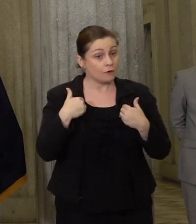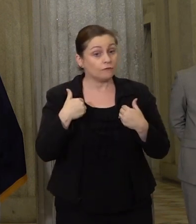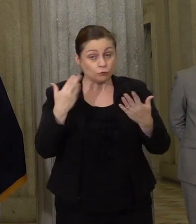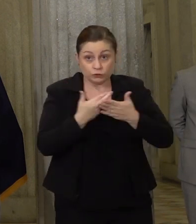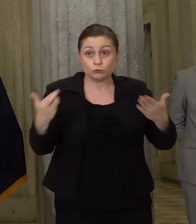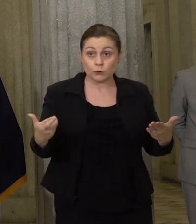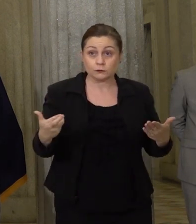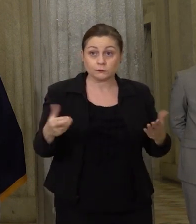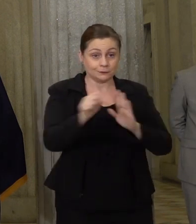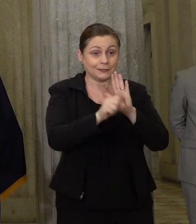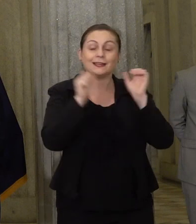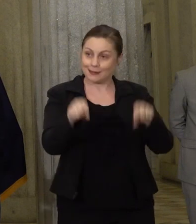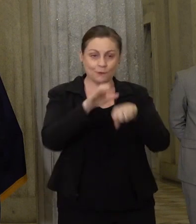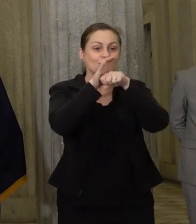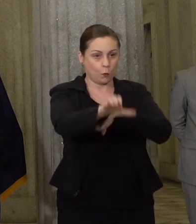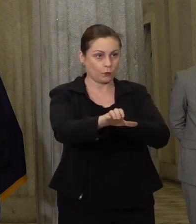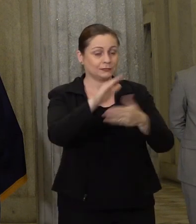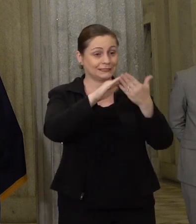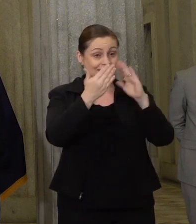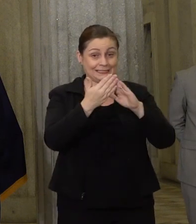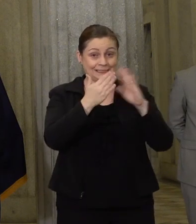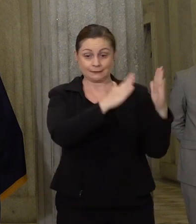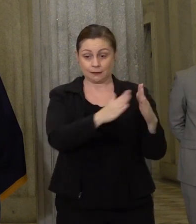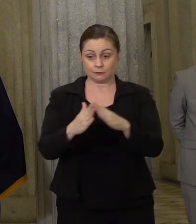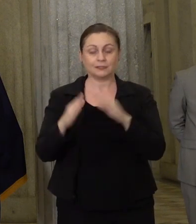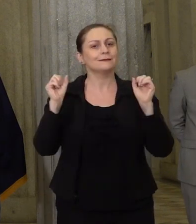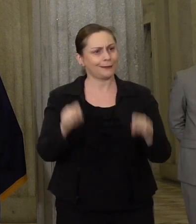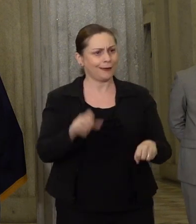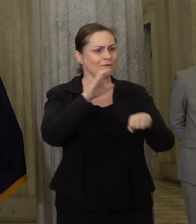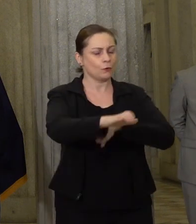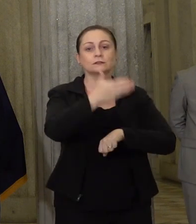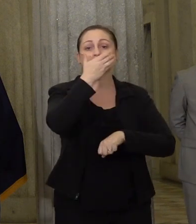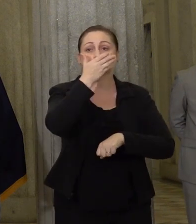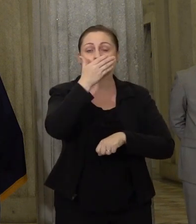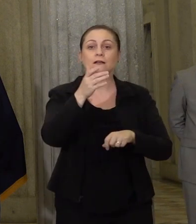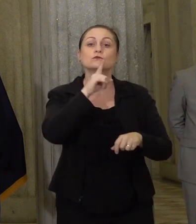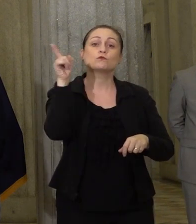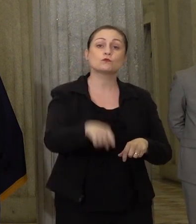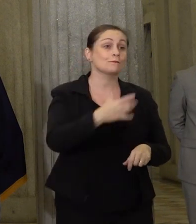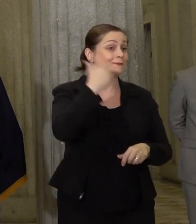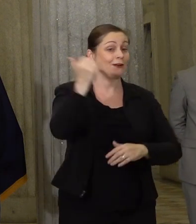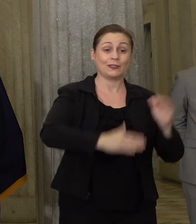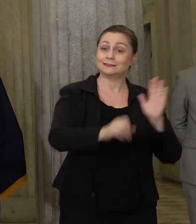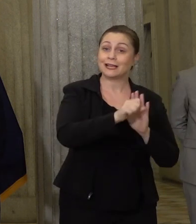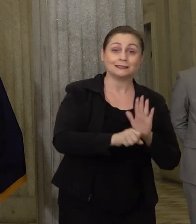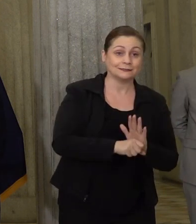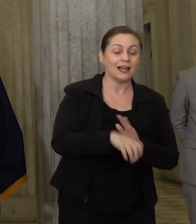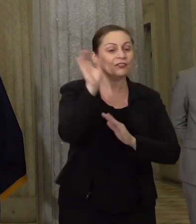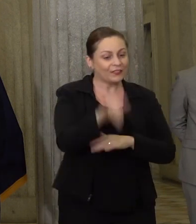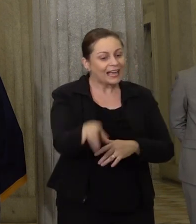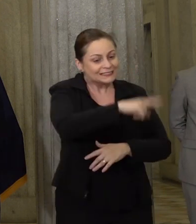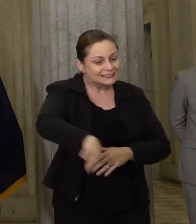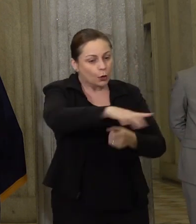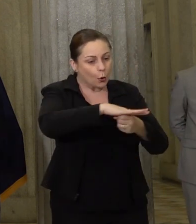level to enforce. Cities and towns can enforce the mask ordinances better than the state authorities. That's where